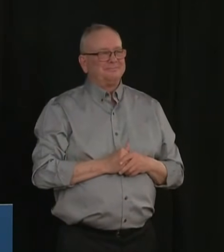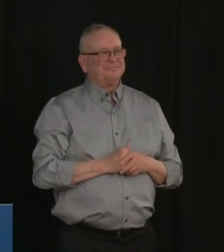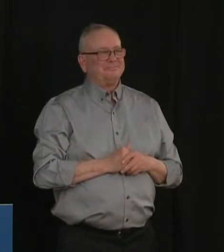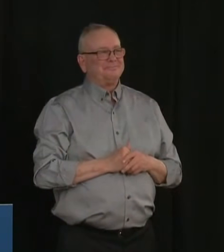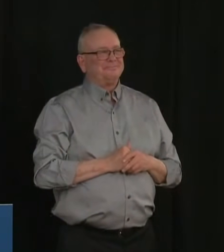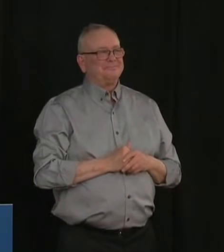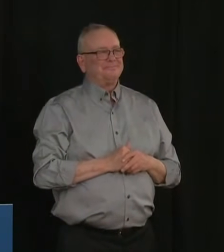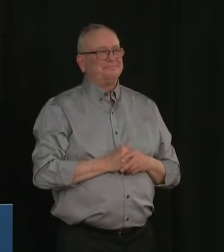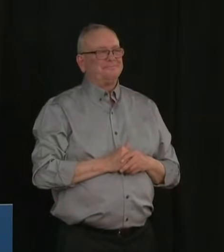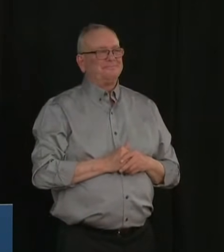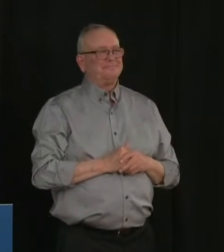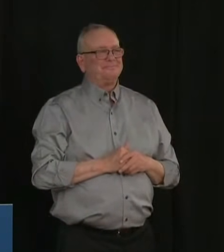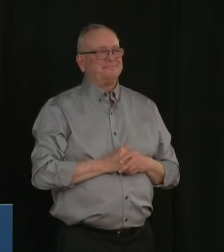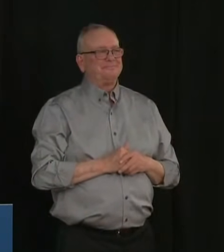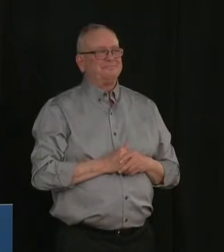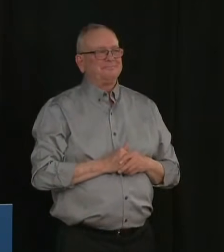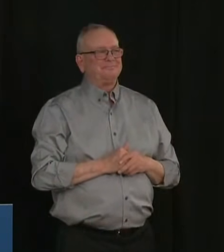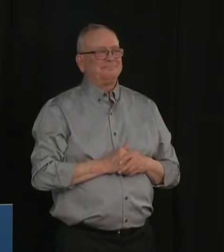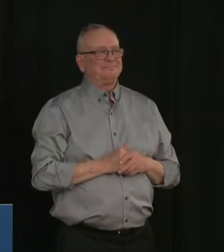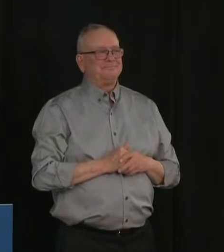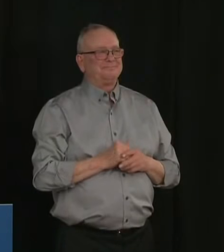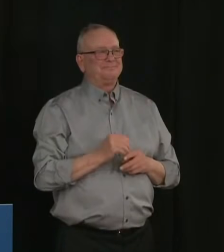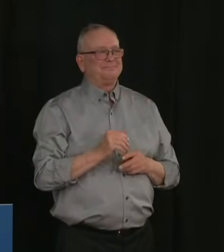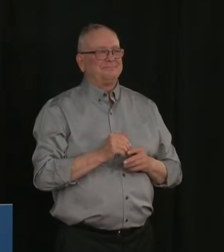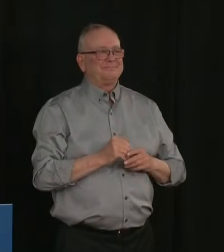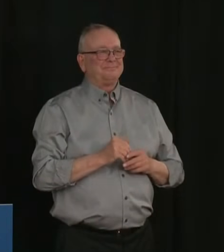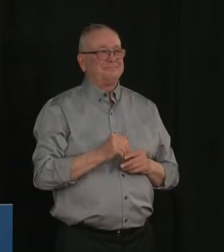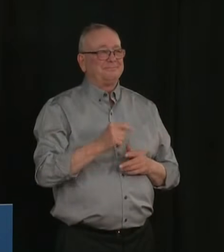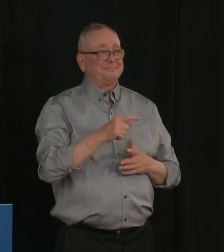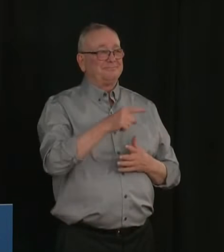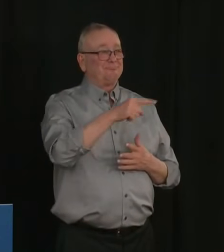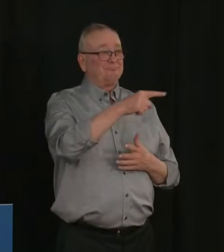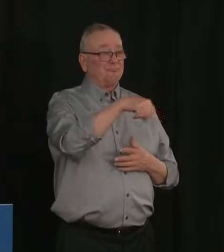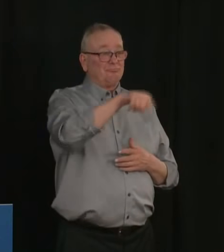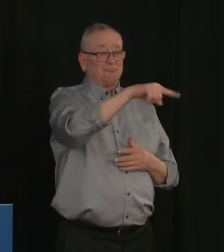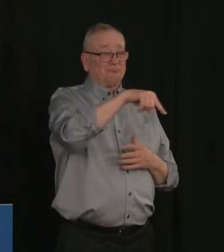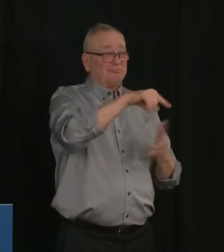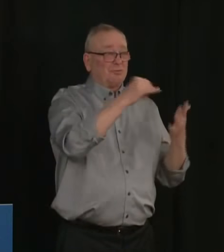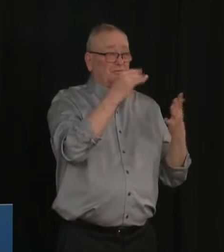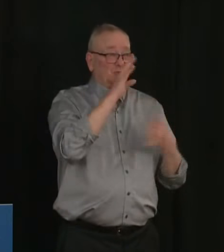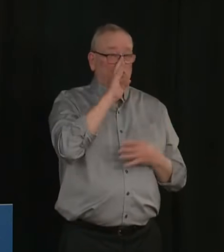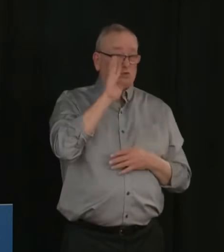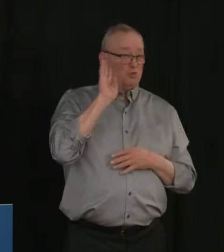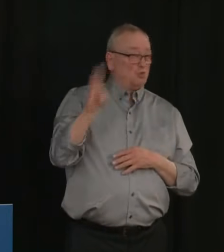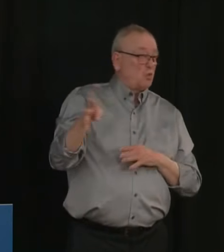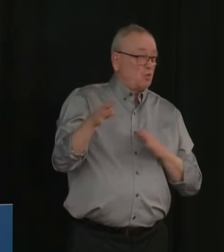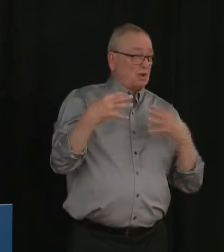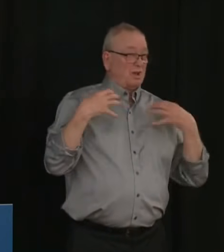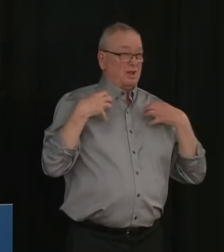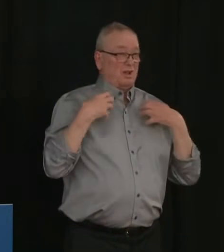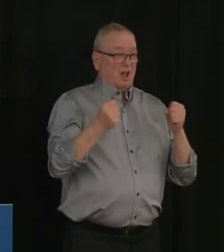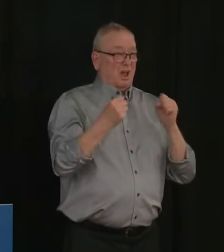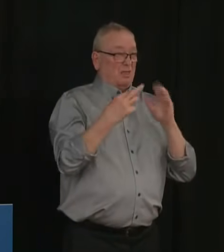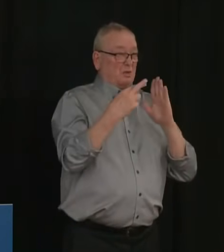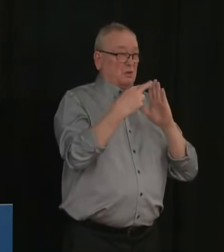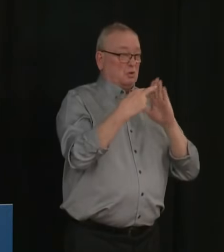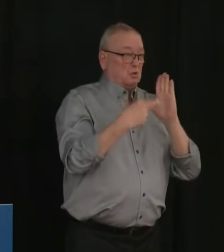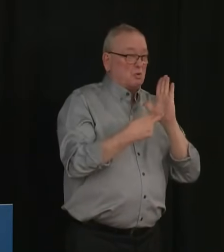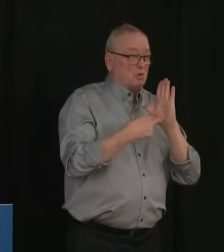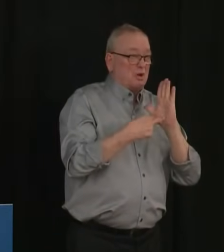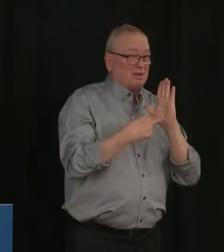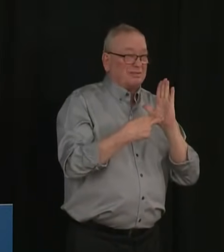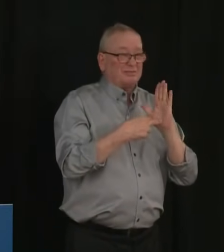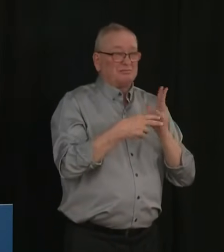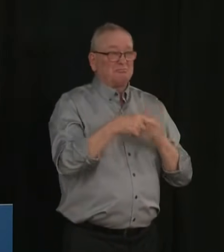individuals who are planning on defying the public health orders, or those patrons who may attend at